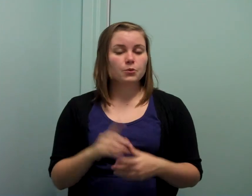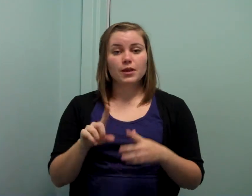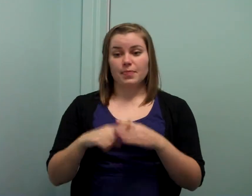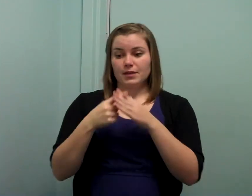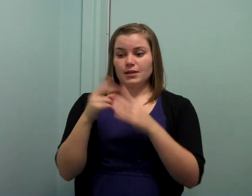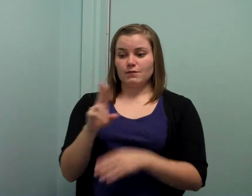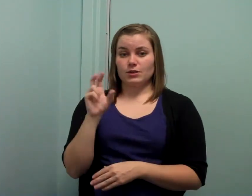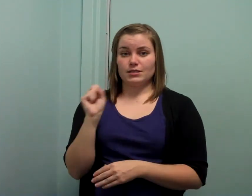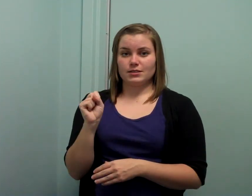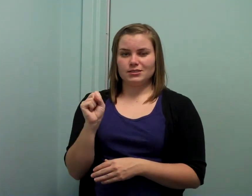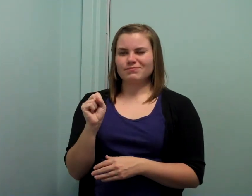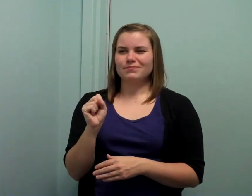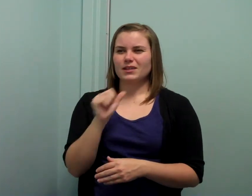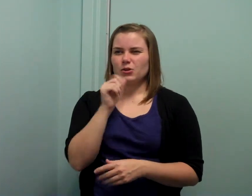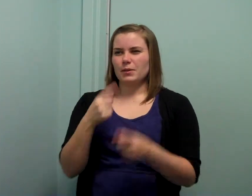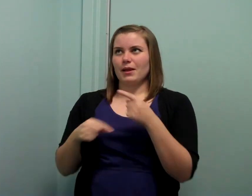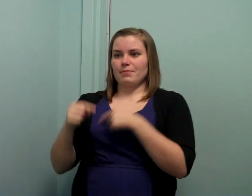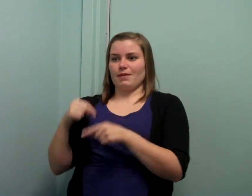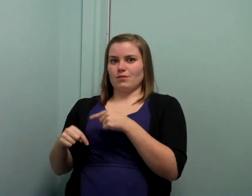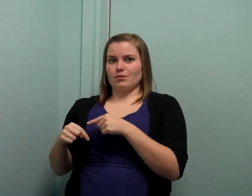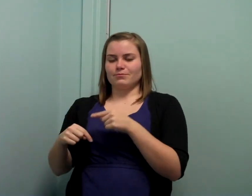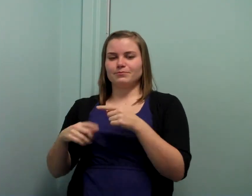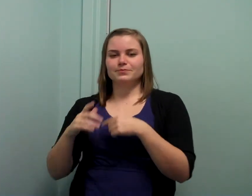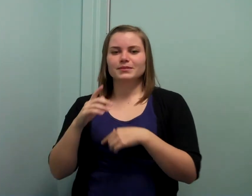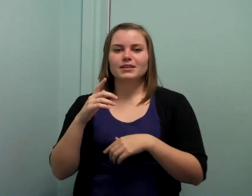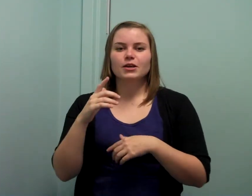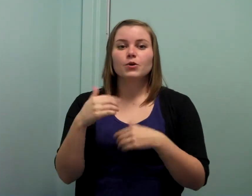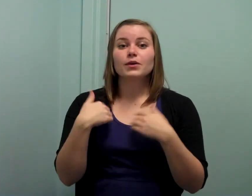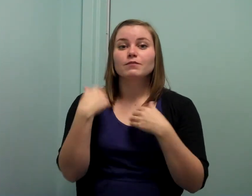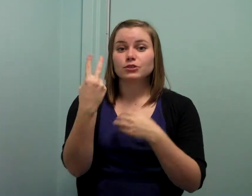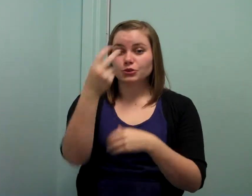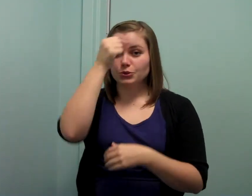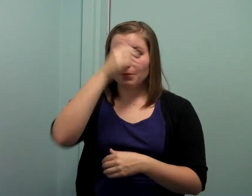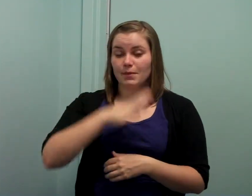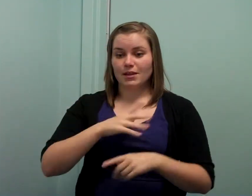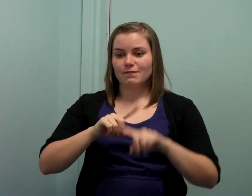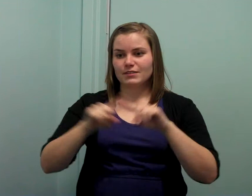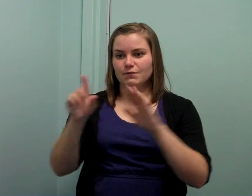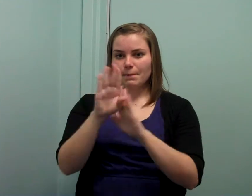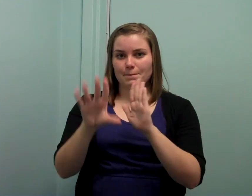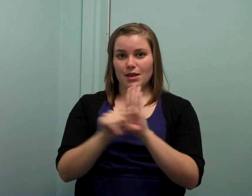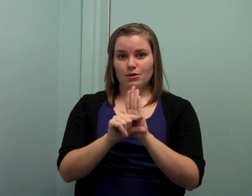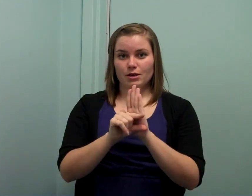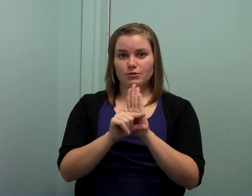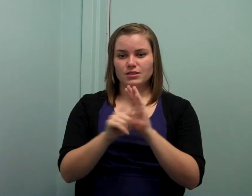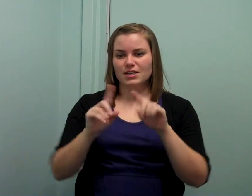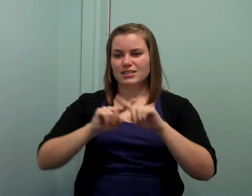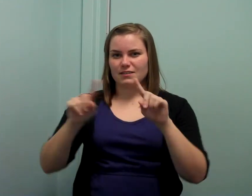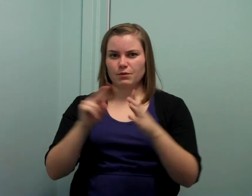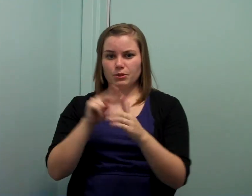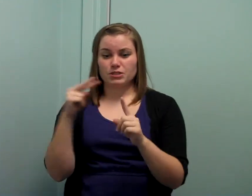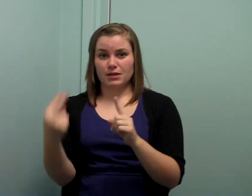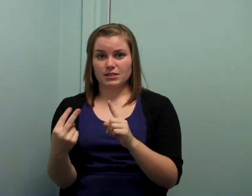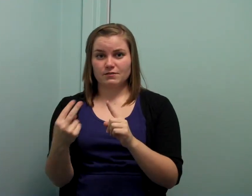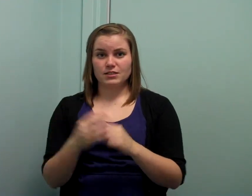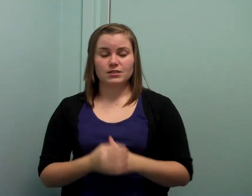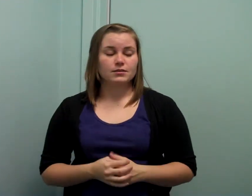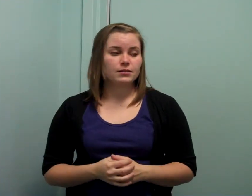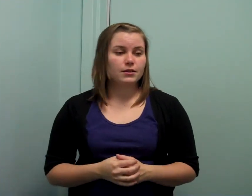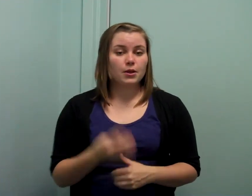back that far, we had two men of very different background and very different perspective, both of whom